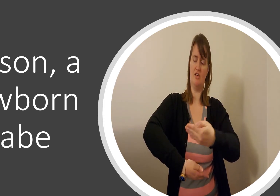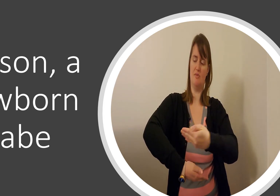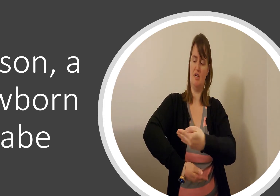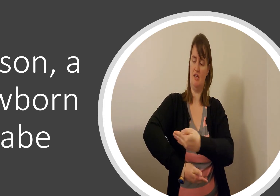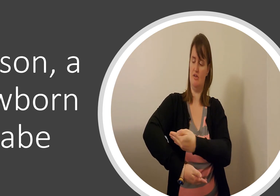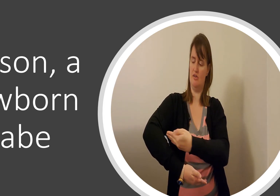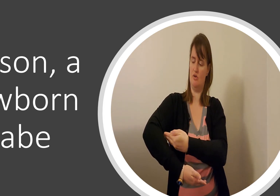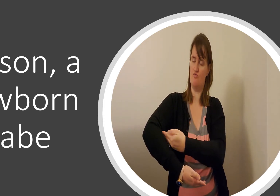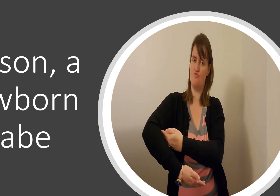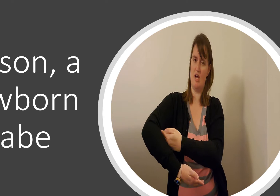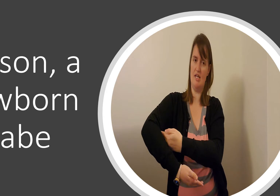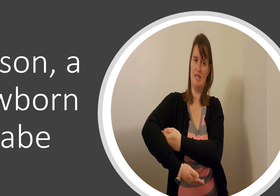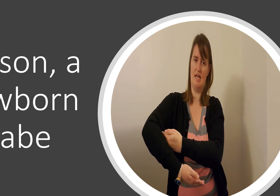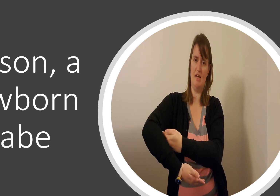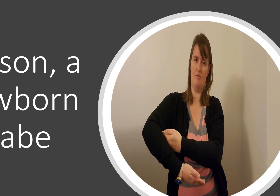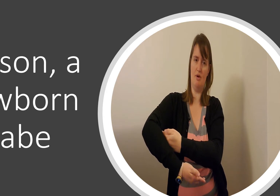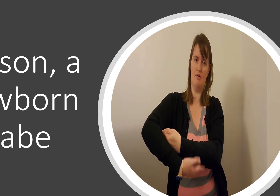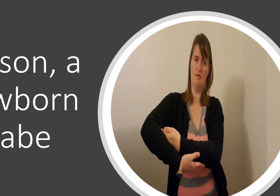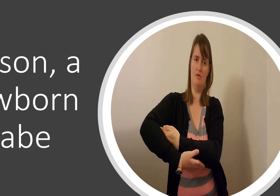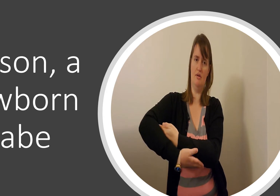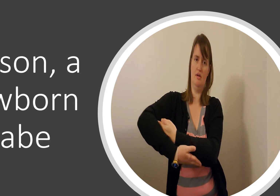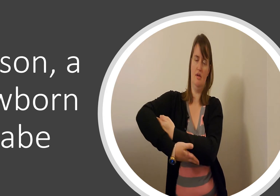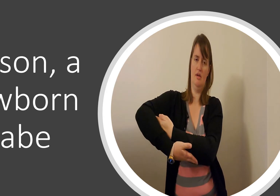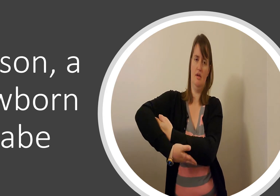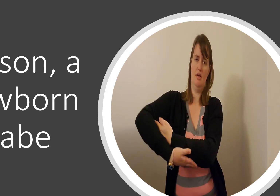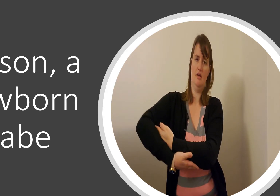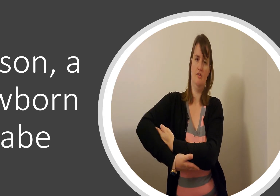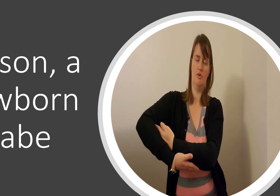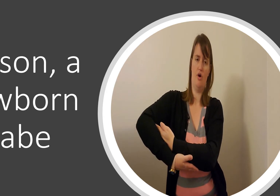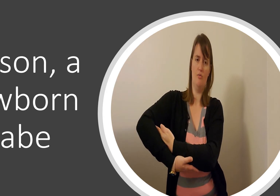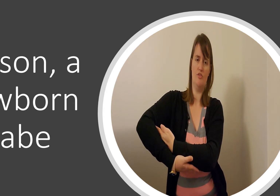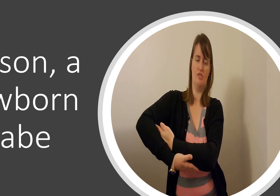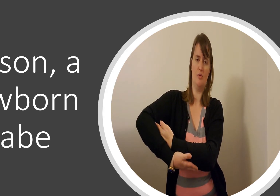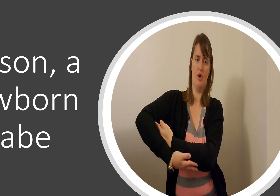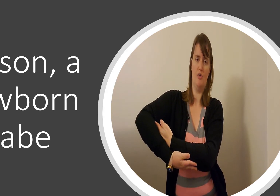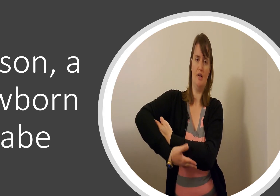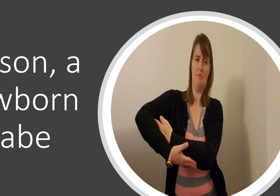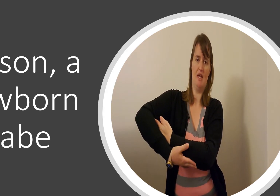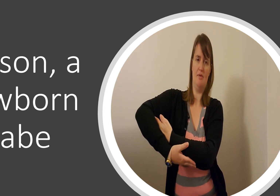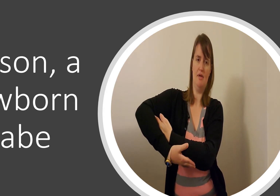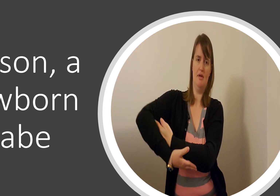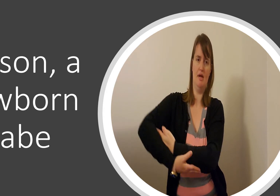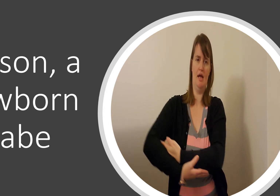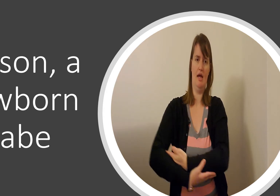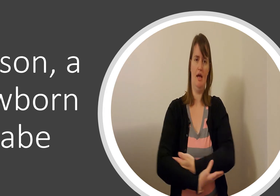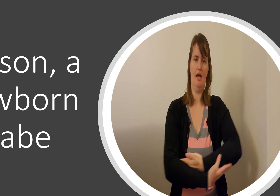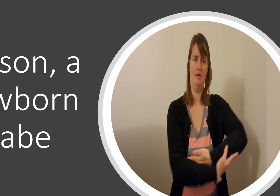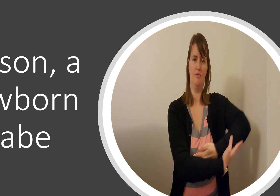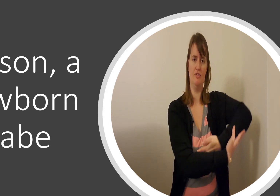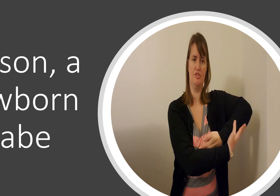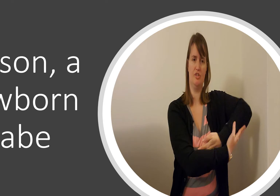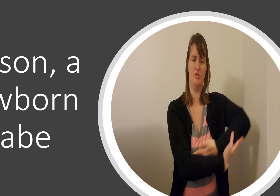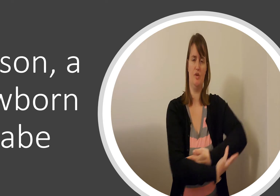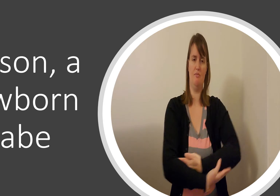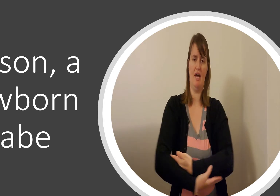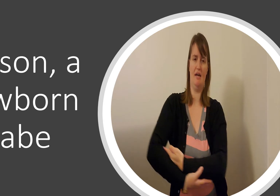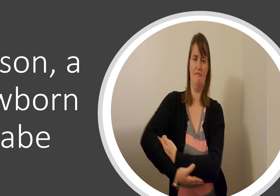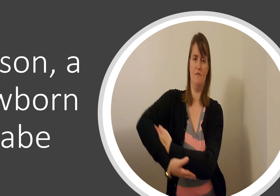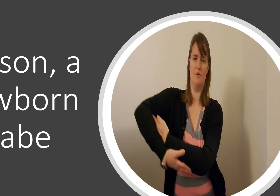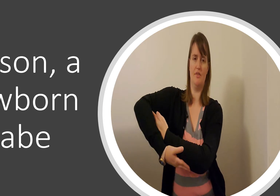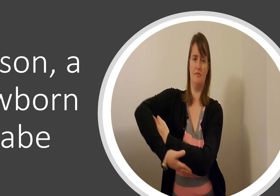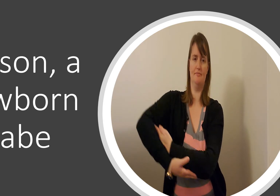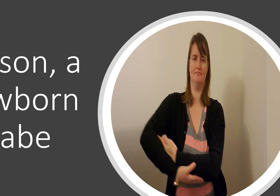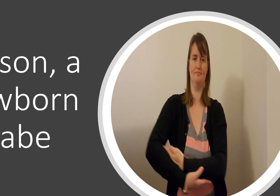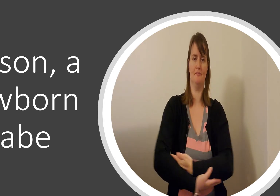of that dominant hand are going to go right in that elbow. So it almost looks like we're holding a baby, and we're just going to swing back